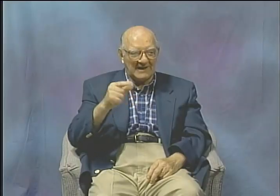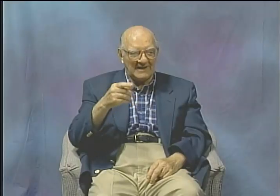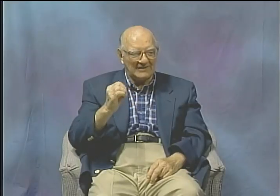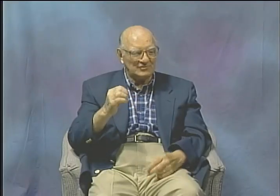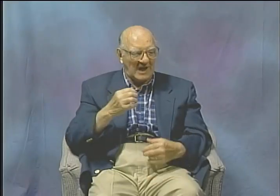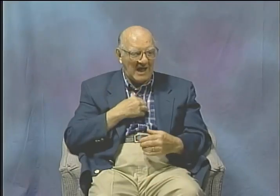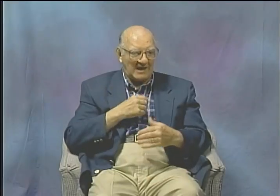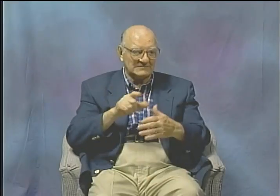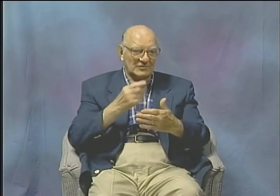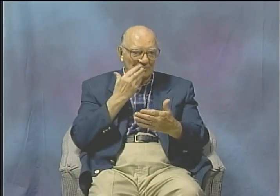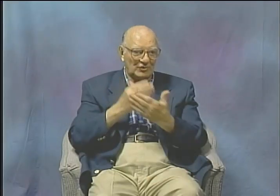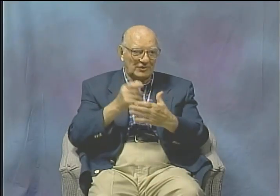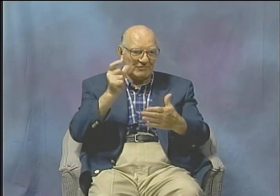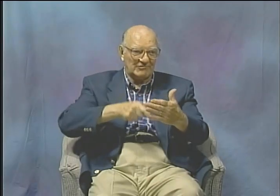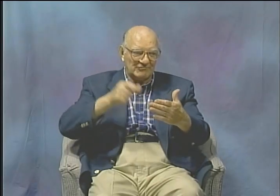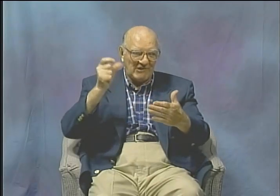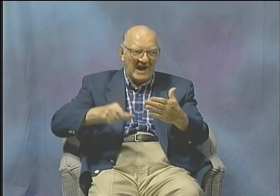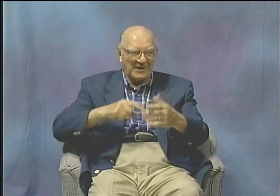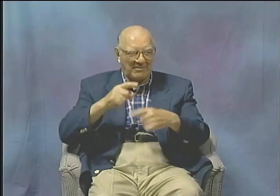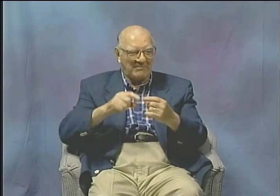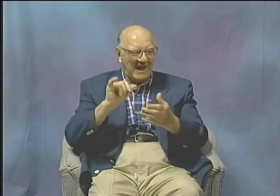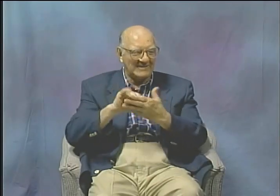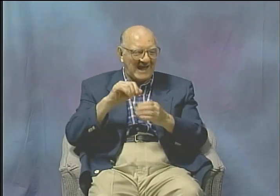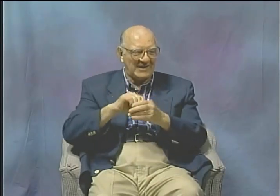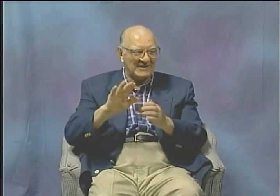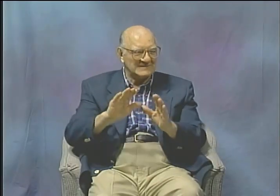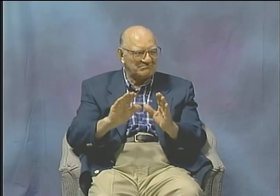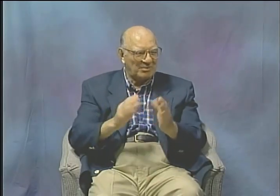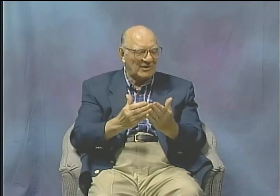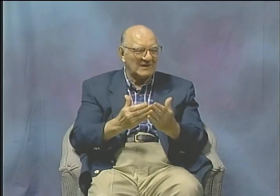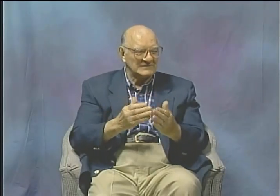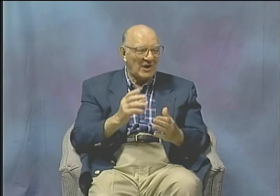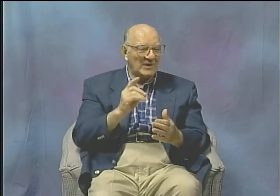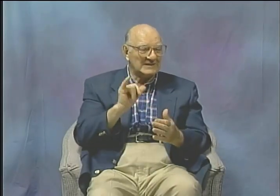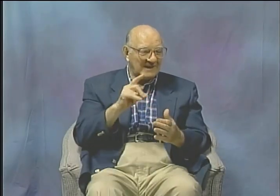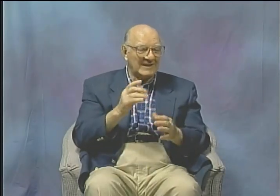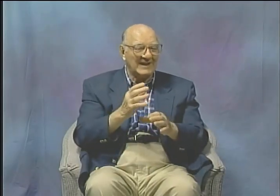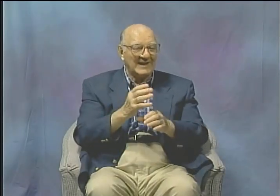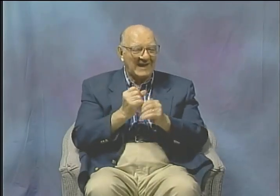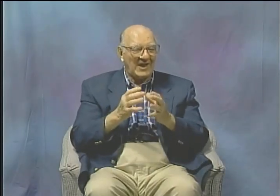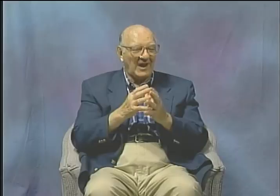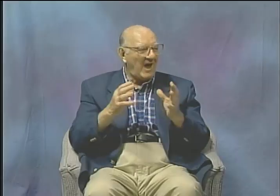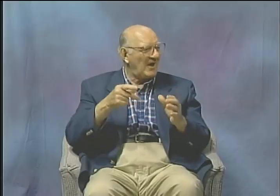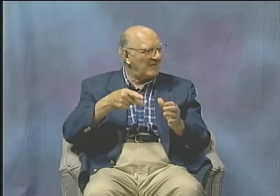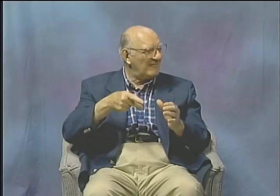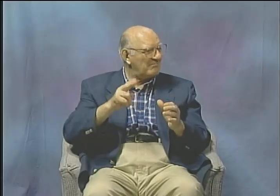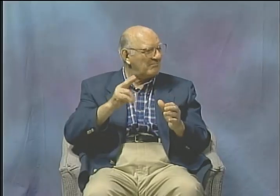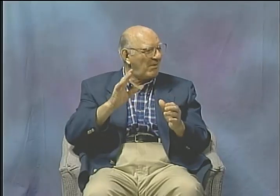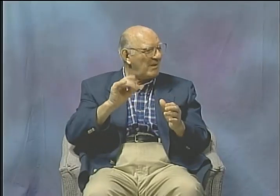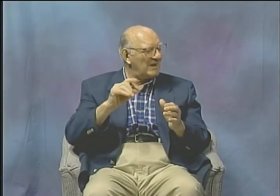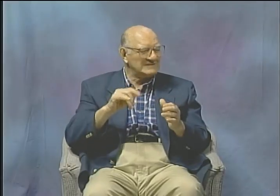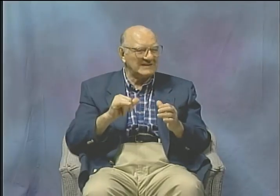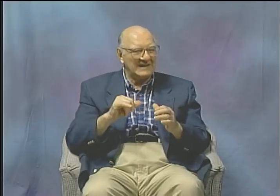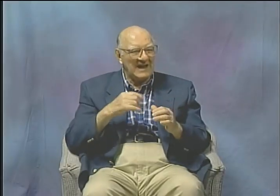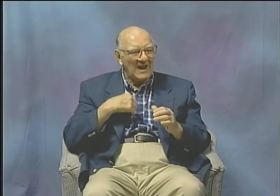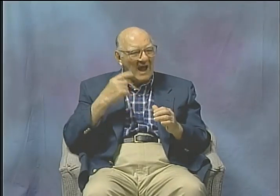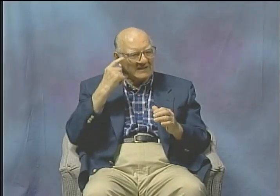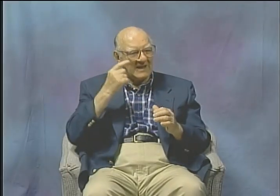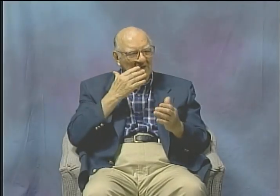Heritage, has good write up about that in his book, though it didn't get a lot of publicity. I think it